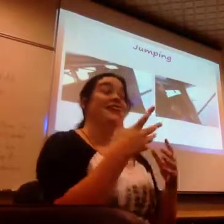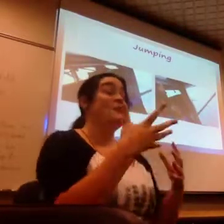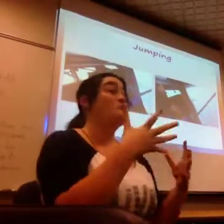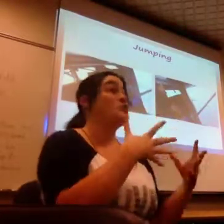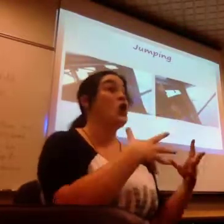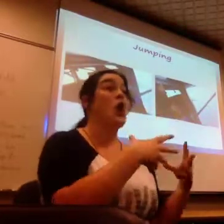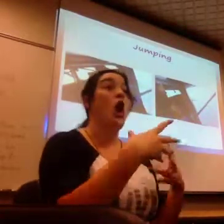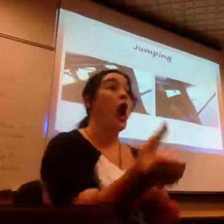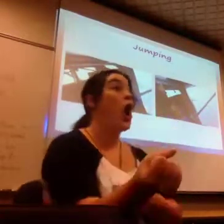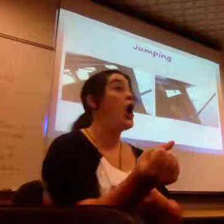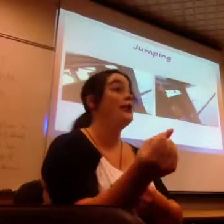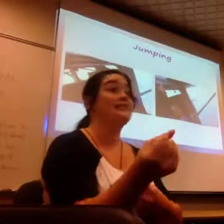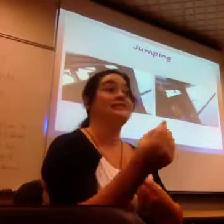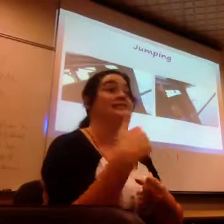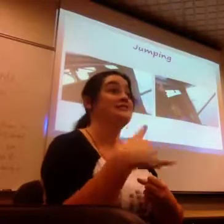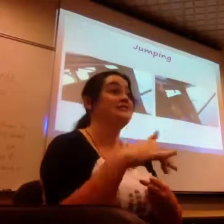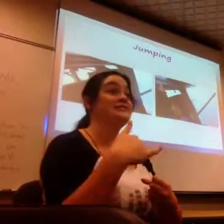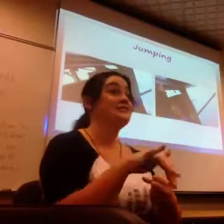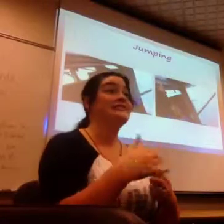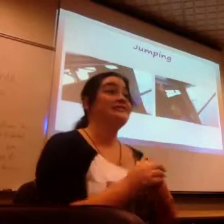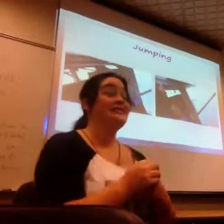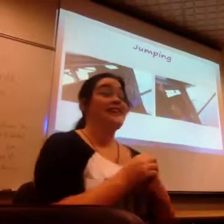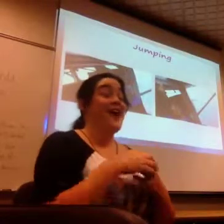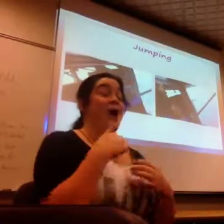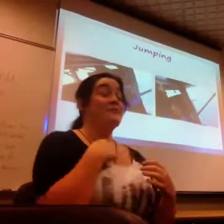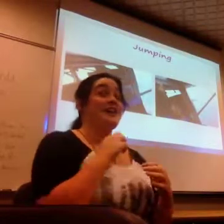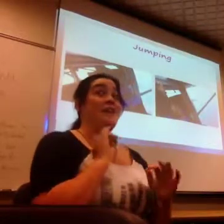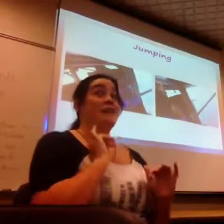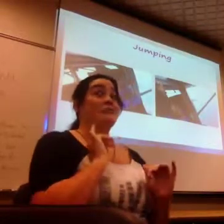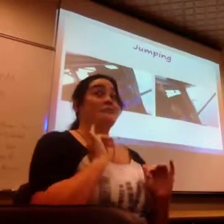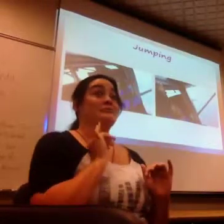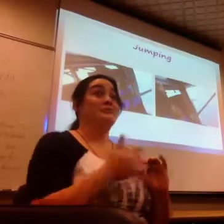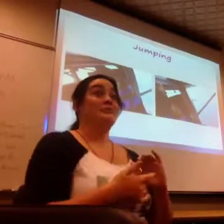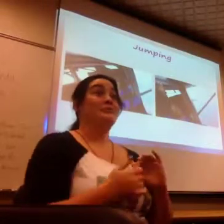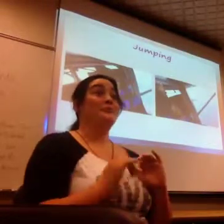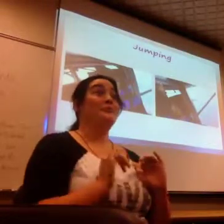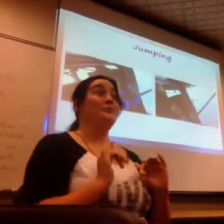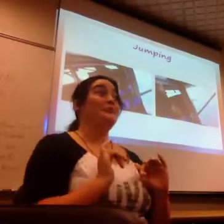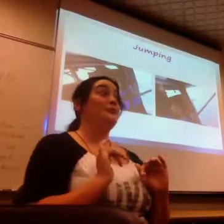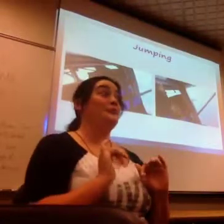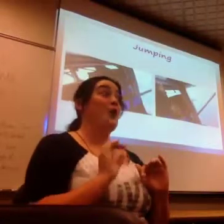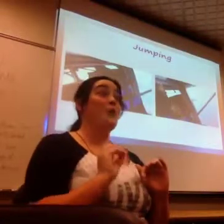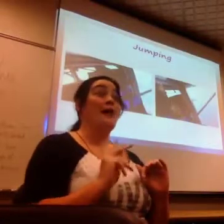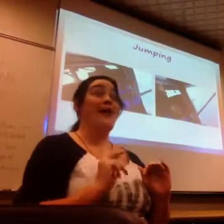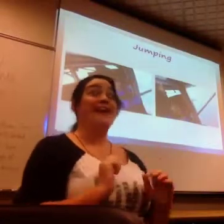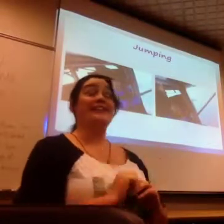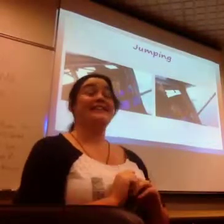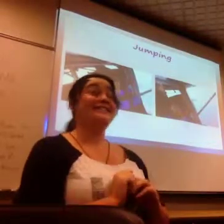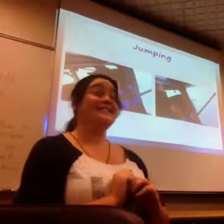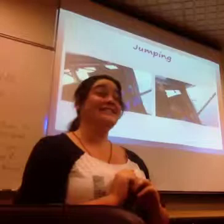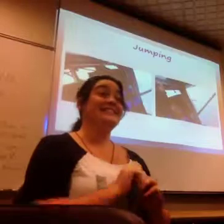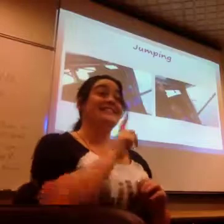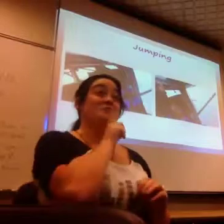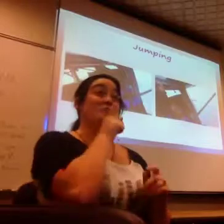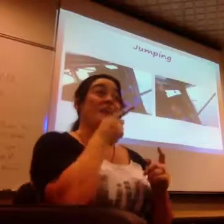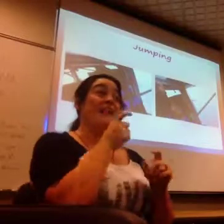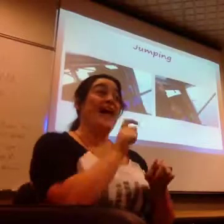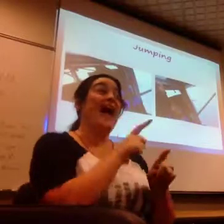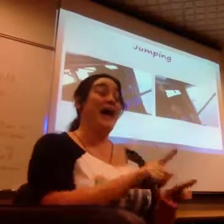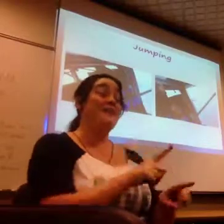And I was just, like, I got a little, I was like, okay, like, this is really happening. And then